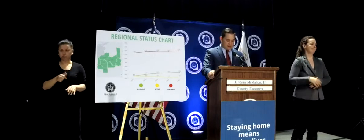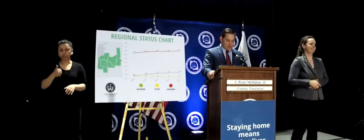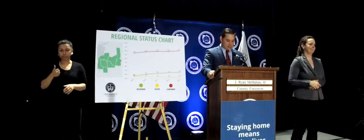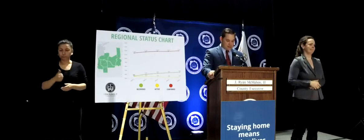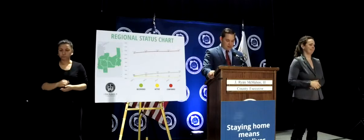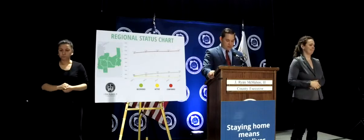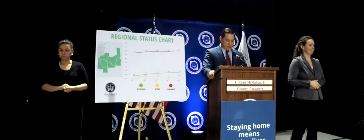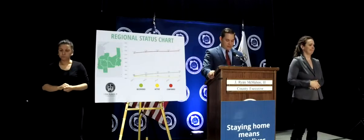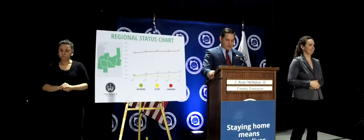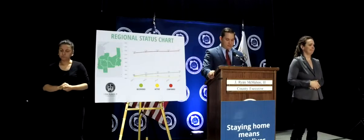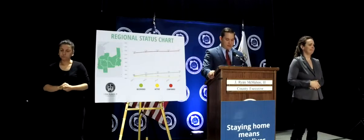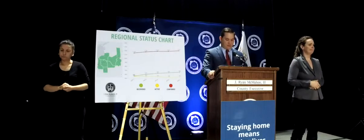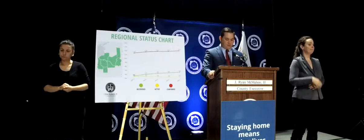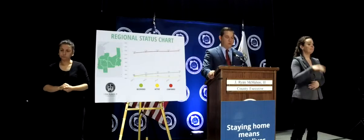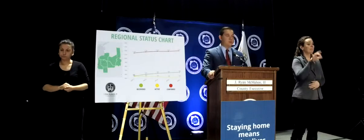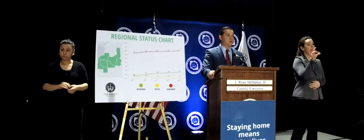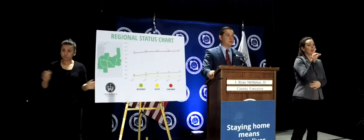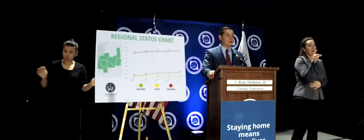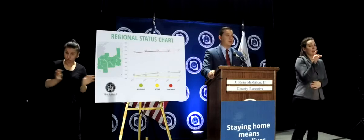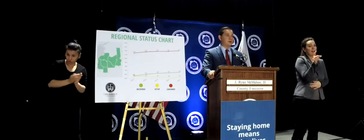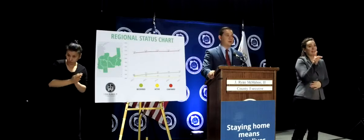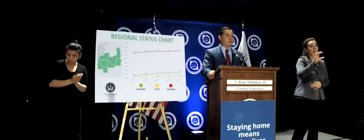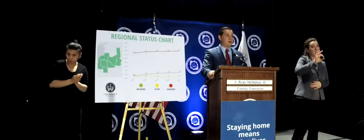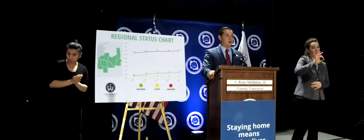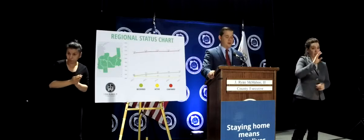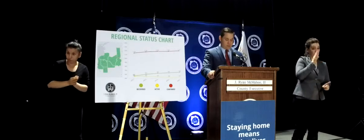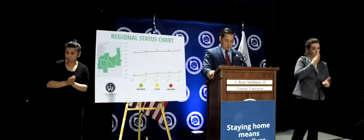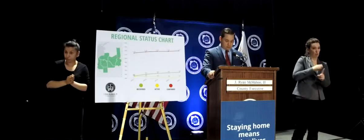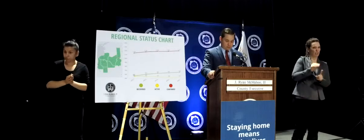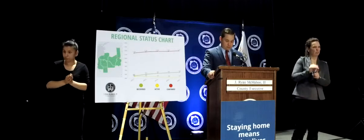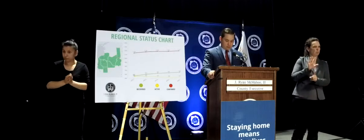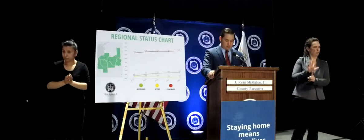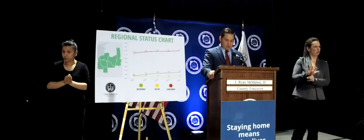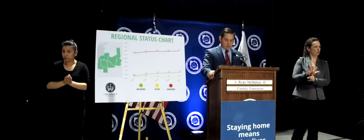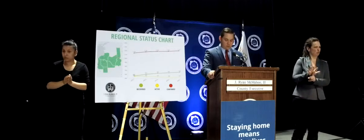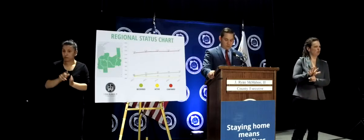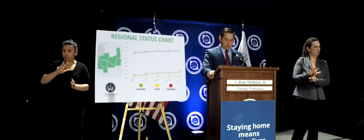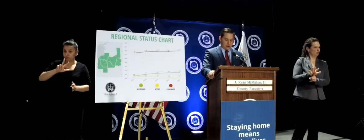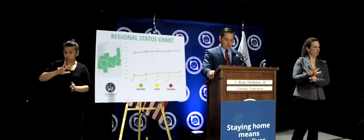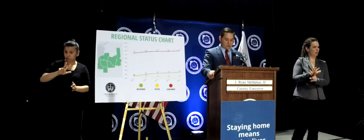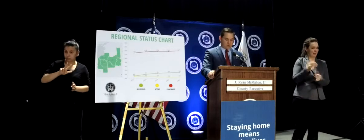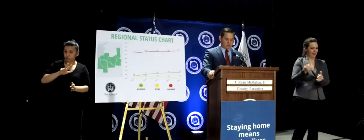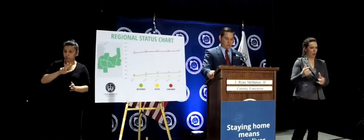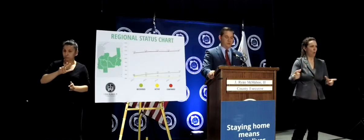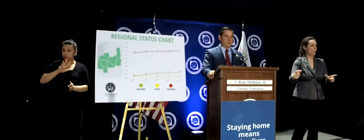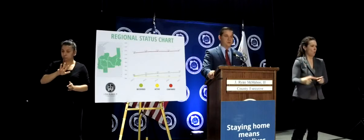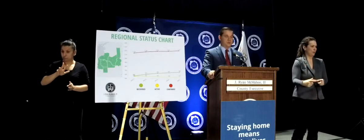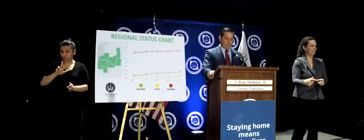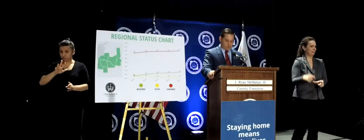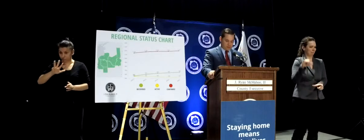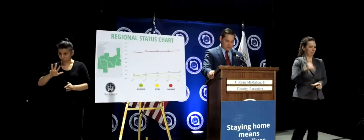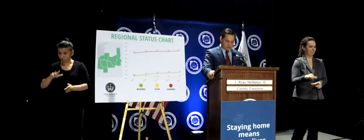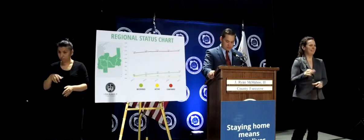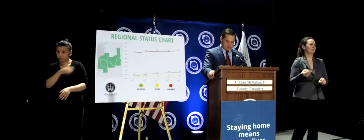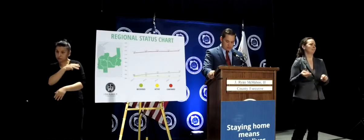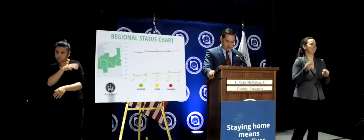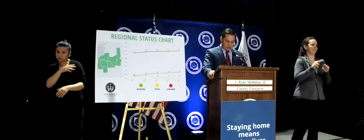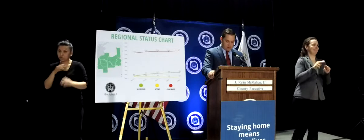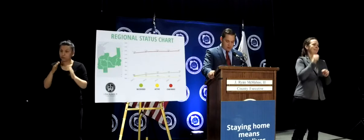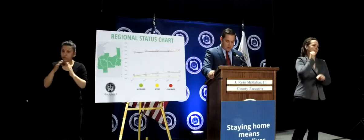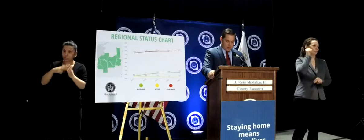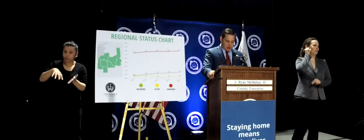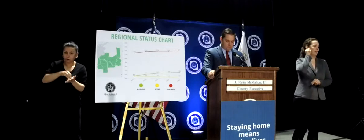89 contacts now. Again, that's up 7 from yesterday. These are individuals who are households of previously confirmed